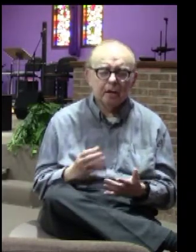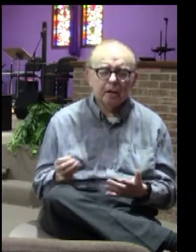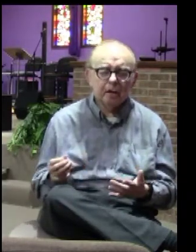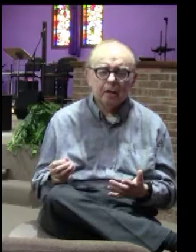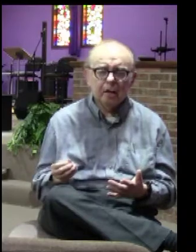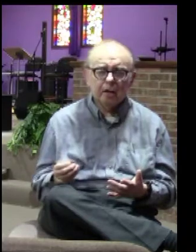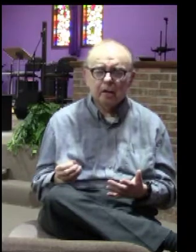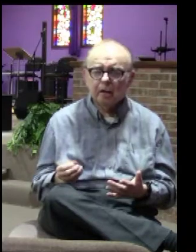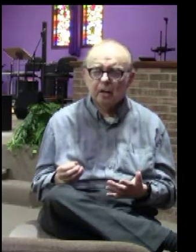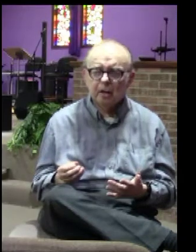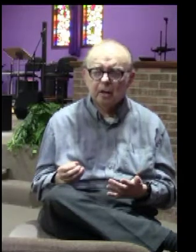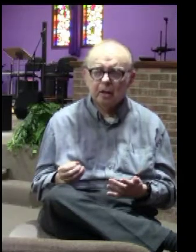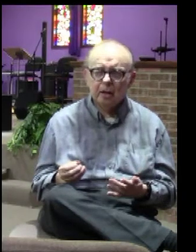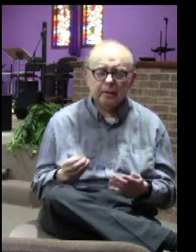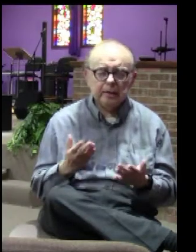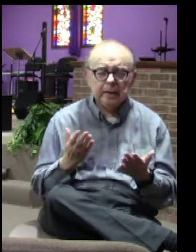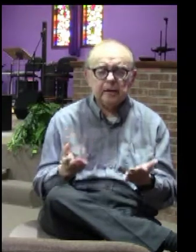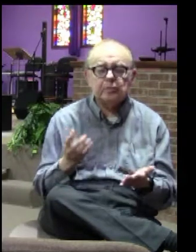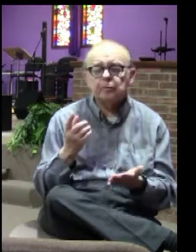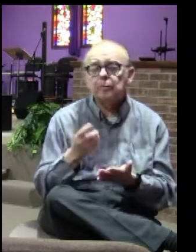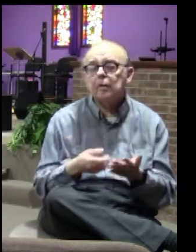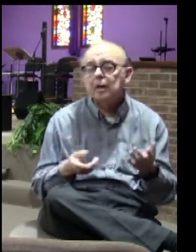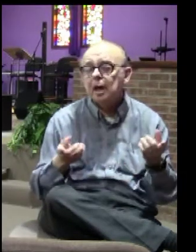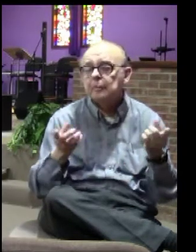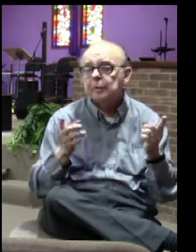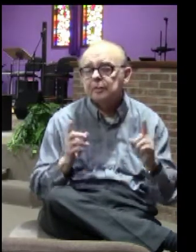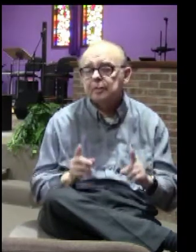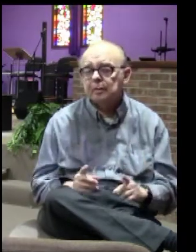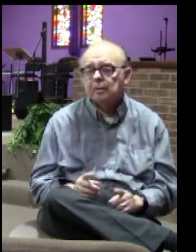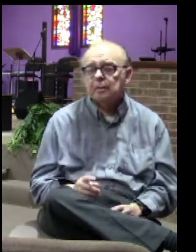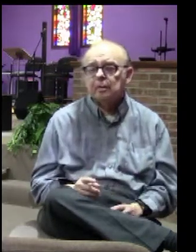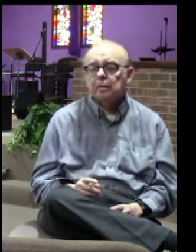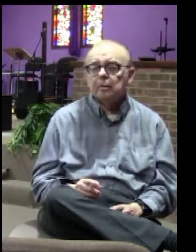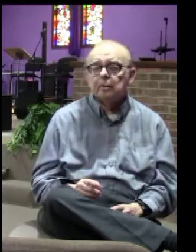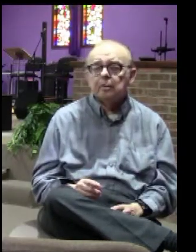And here's what happens.